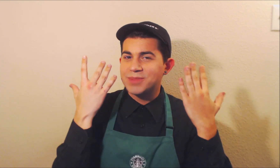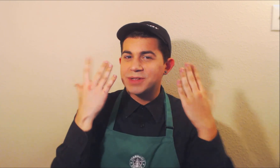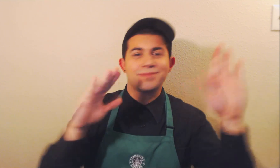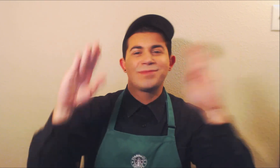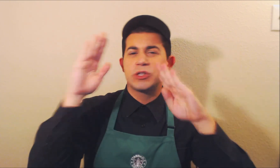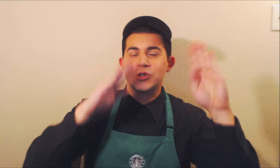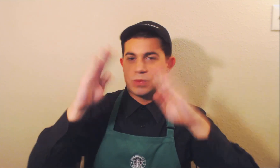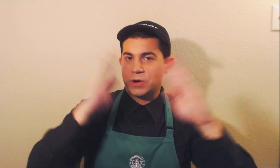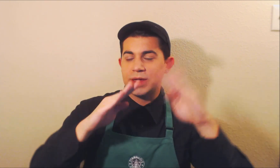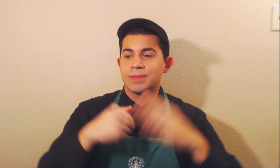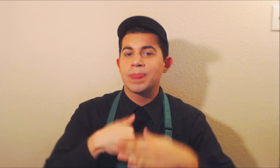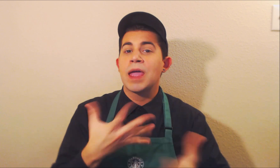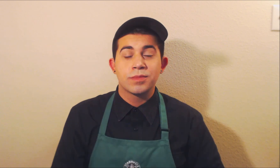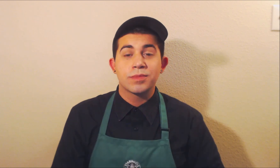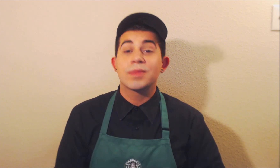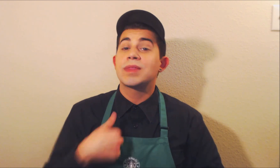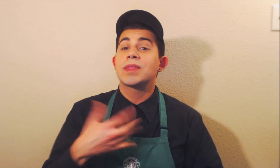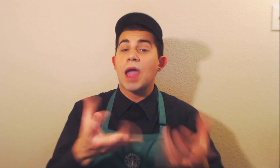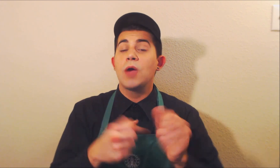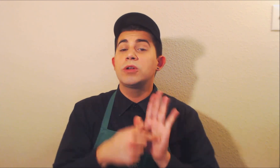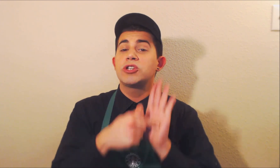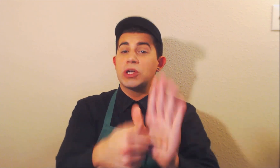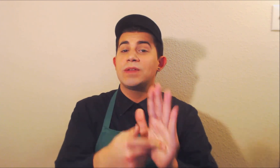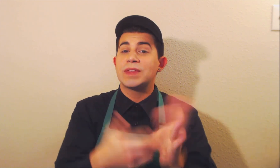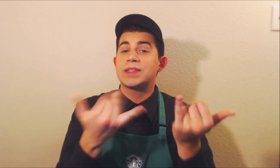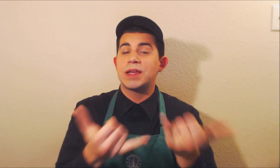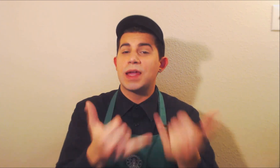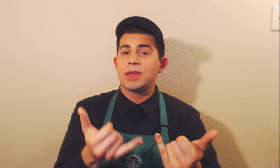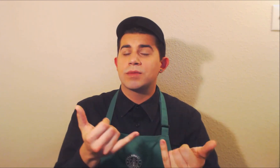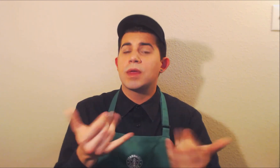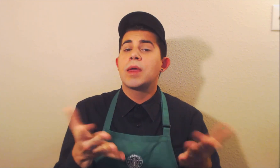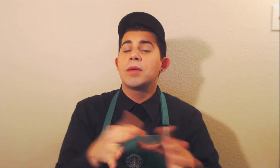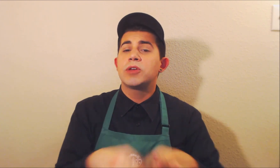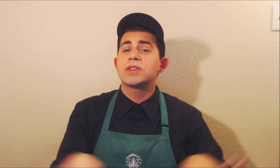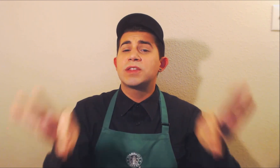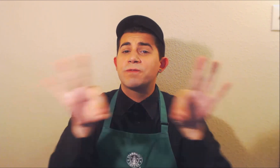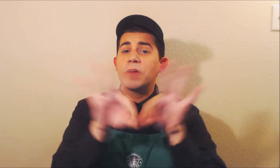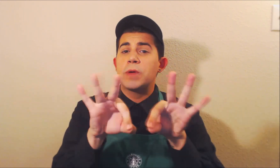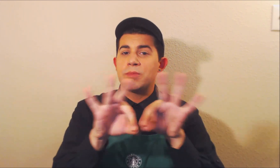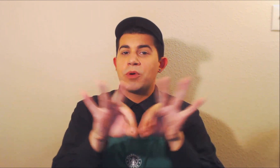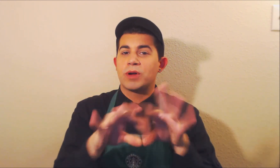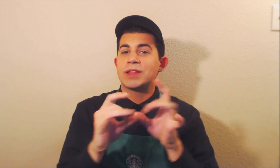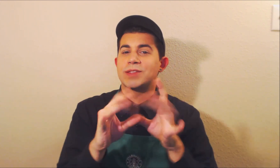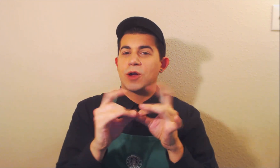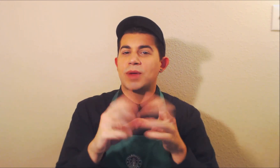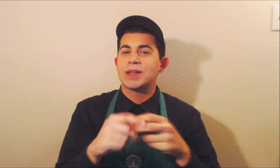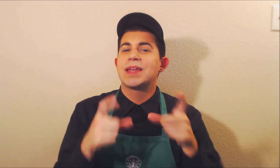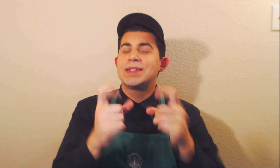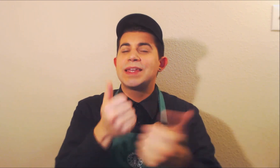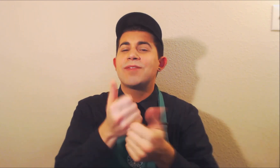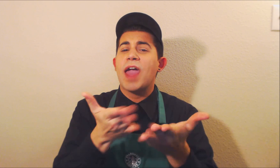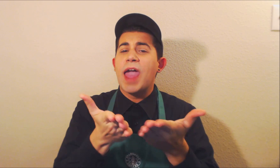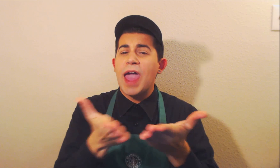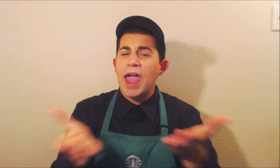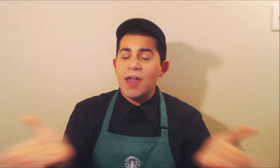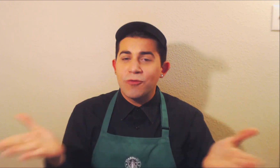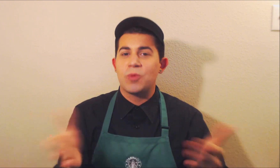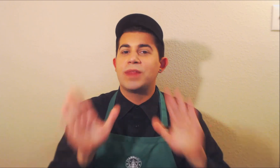overwhelmed? Don't worry. I want to show you this today because it's very important at Starbucks to give everyone